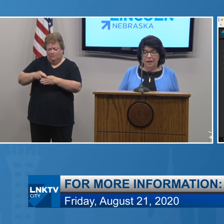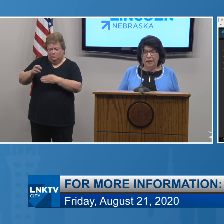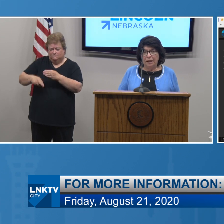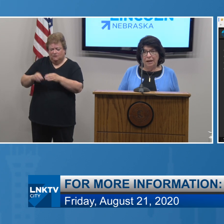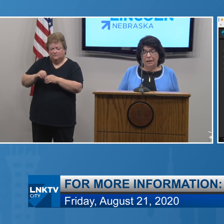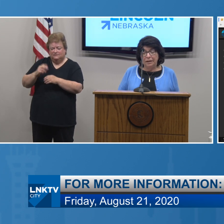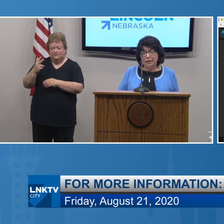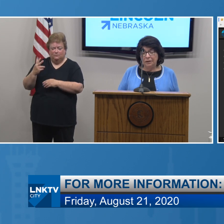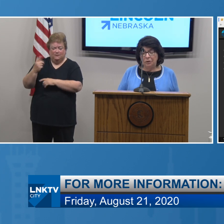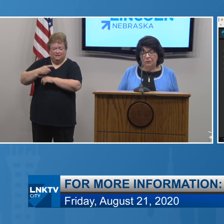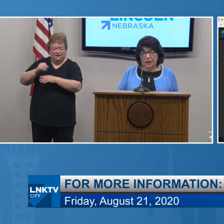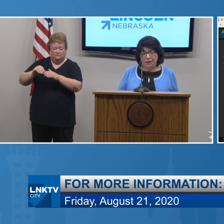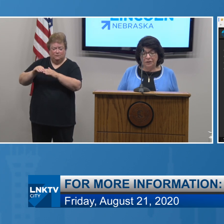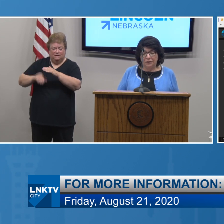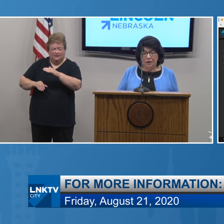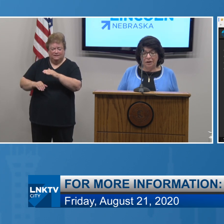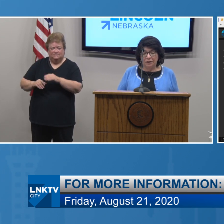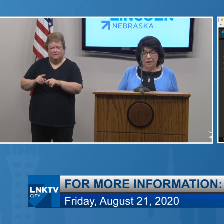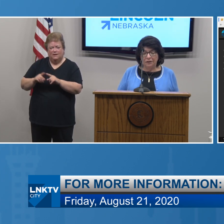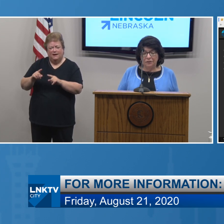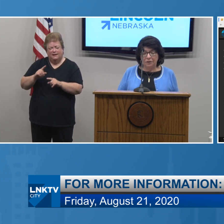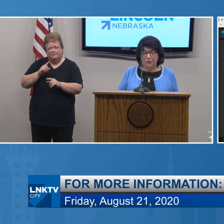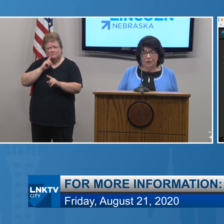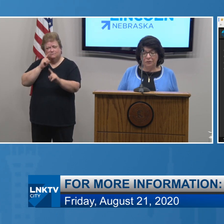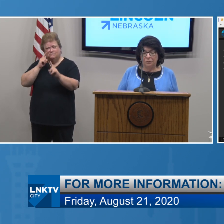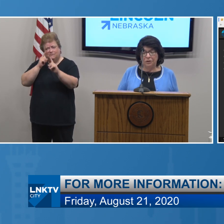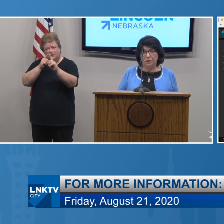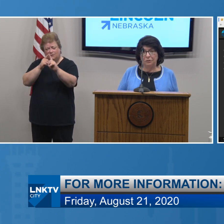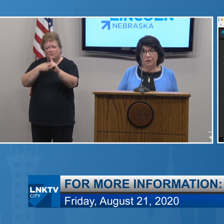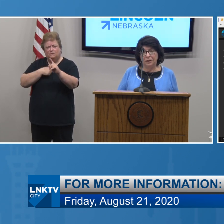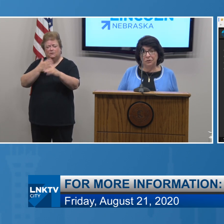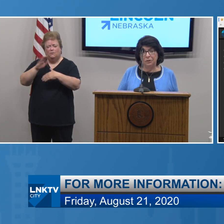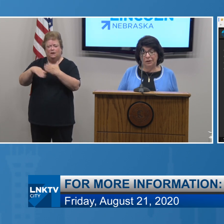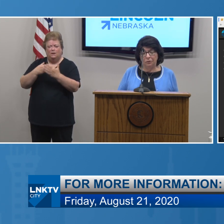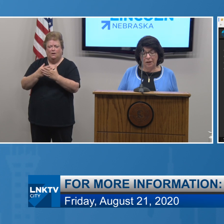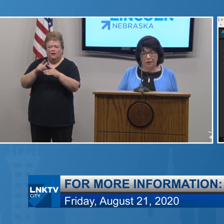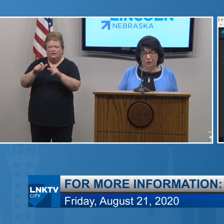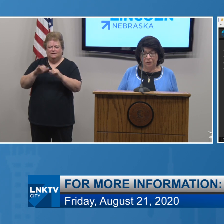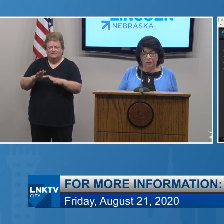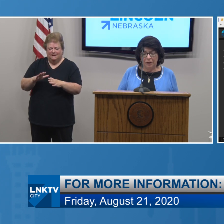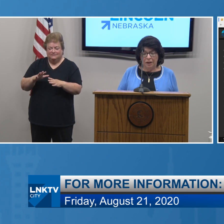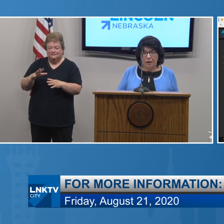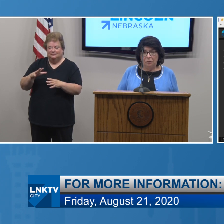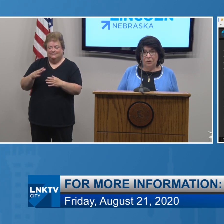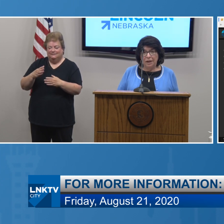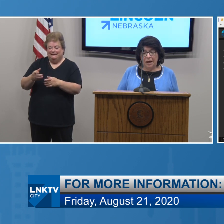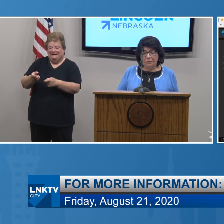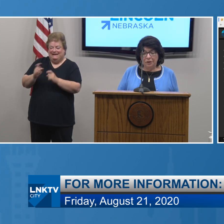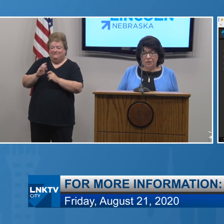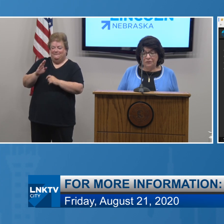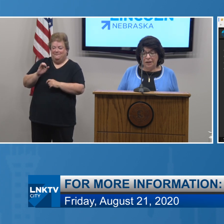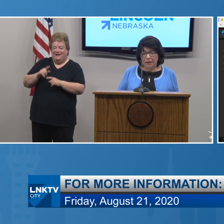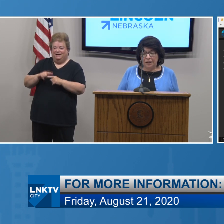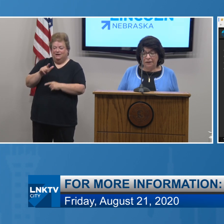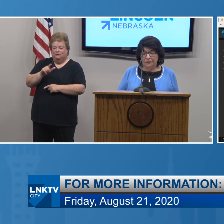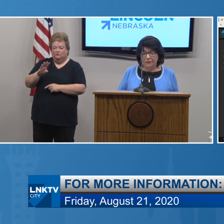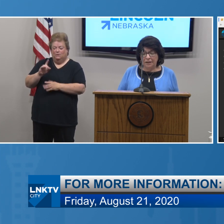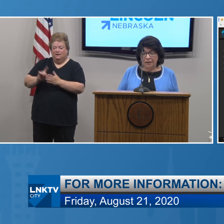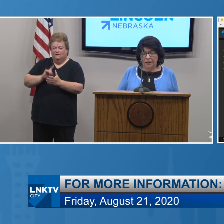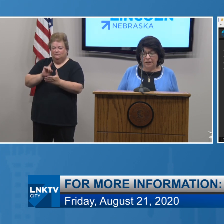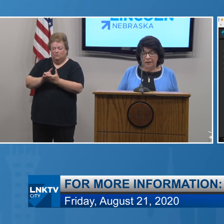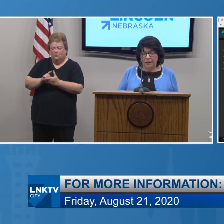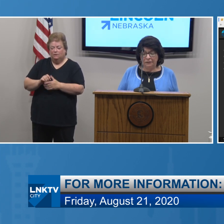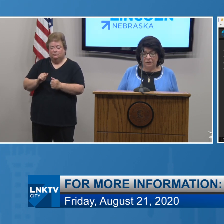less. Ideally, we would like to see all test results returned within 24 hours. With the average of daily